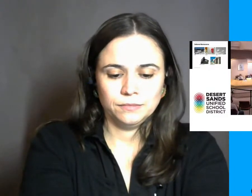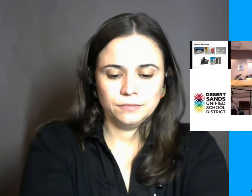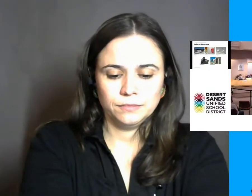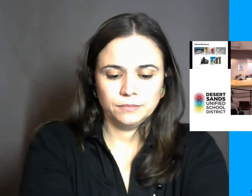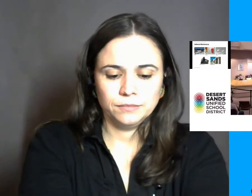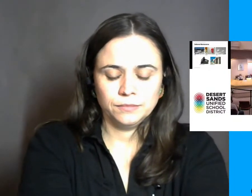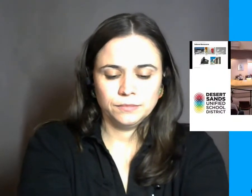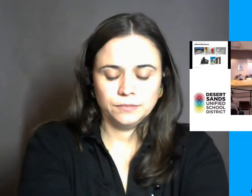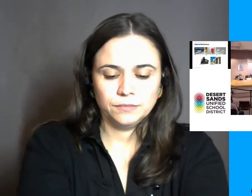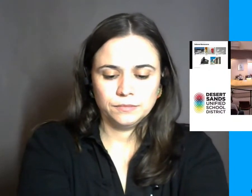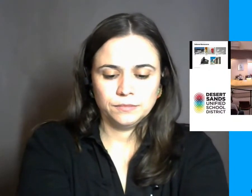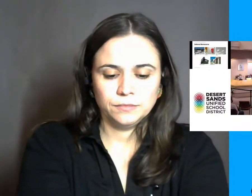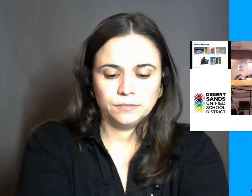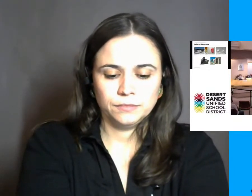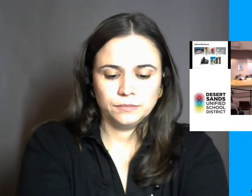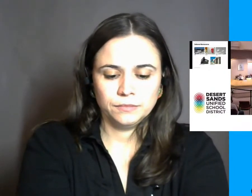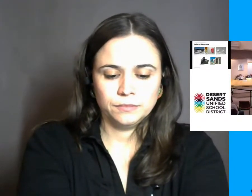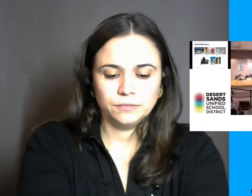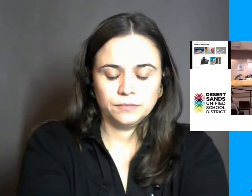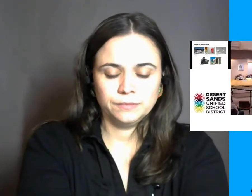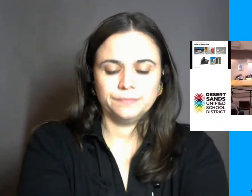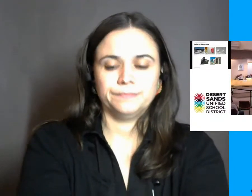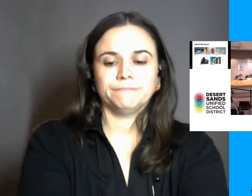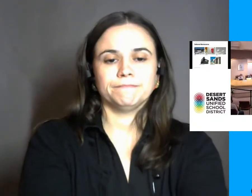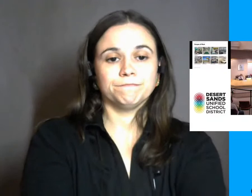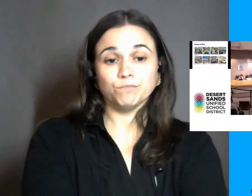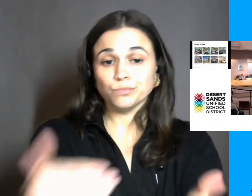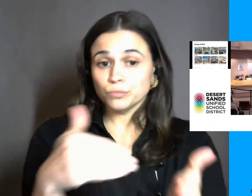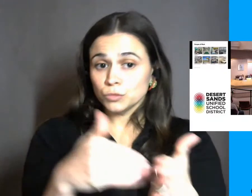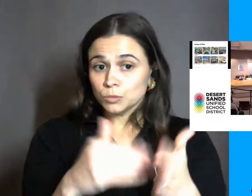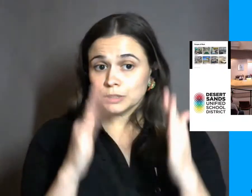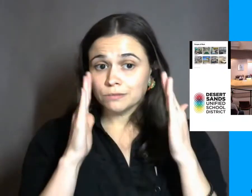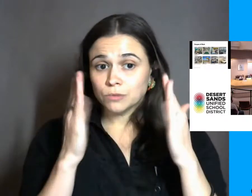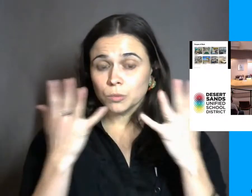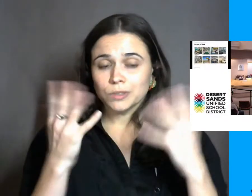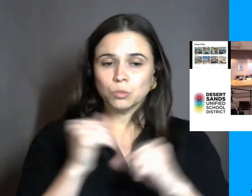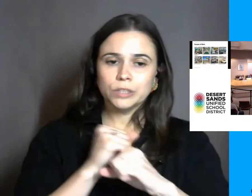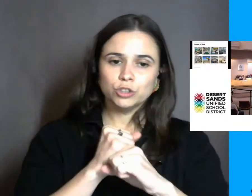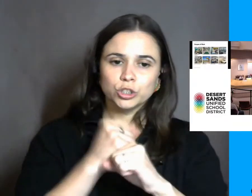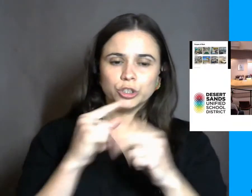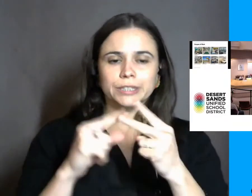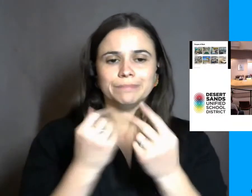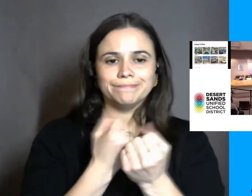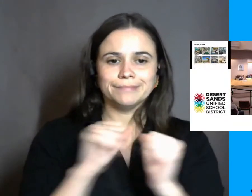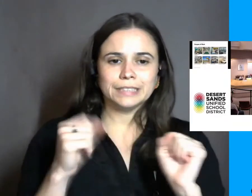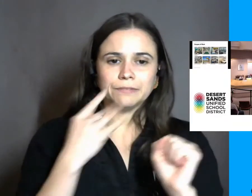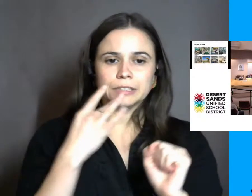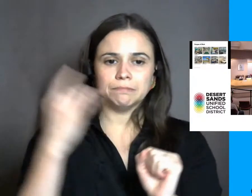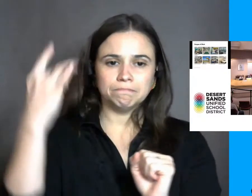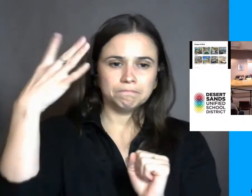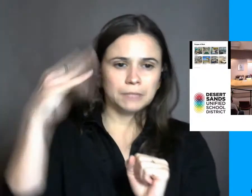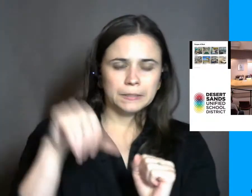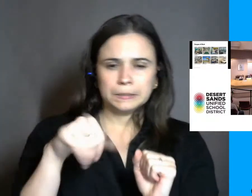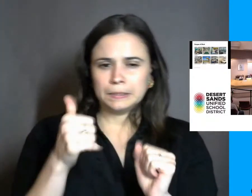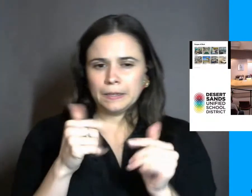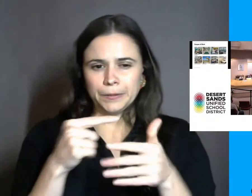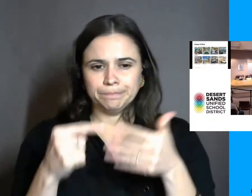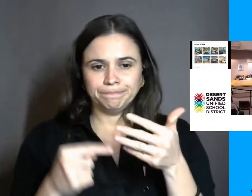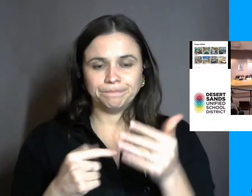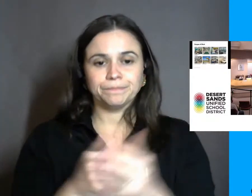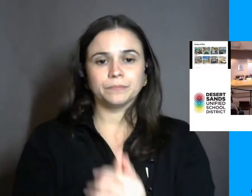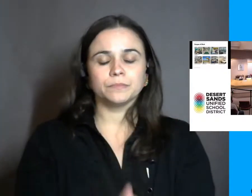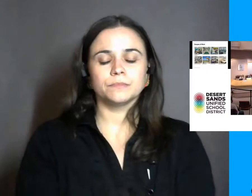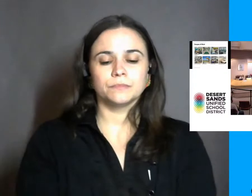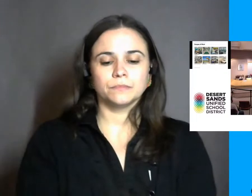communications, and then the safety and security items that are also must do. In addition to that, we're looking at UTK,